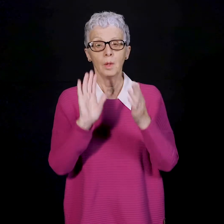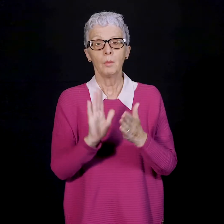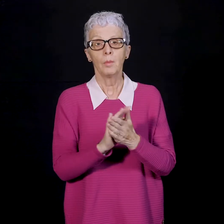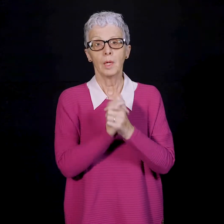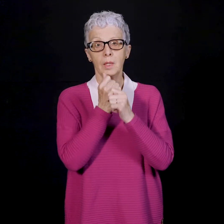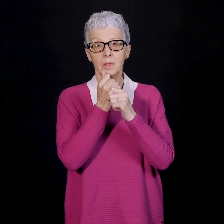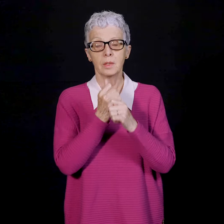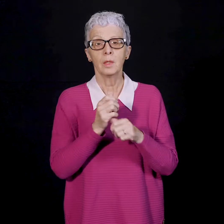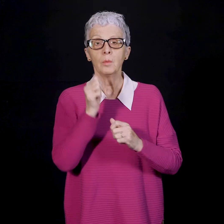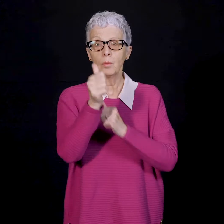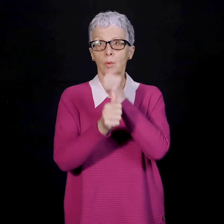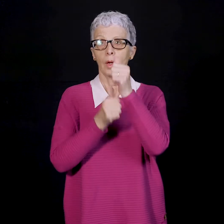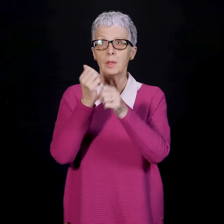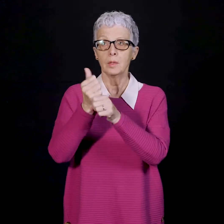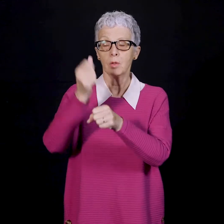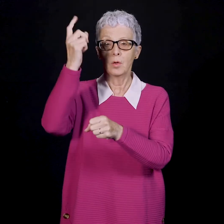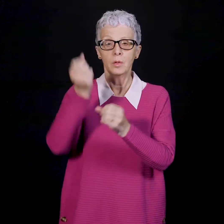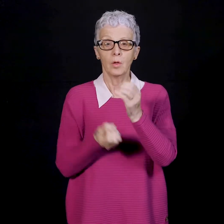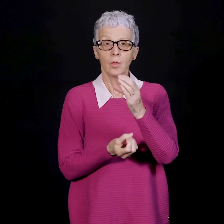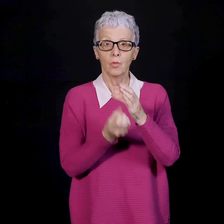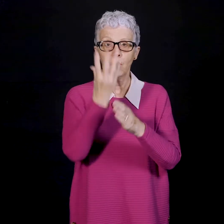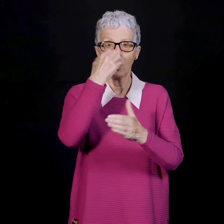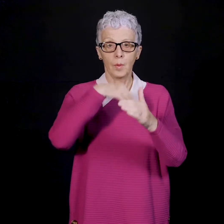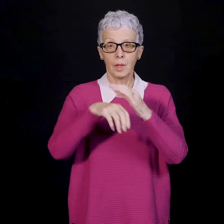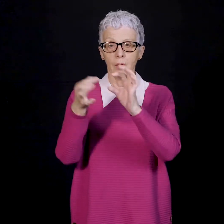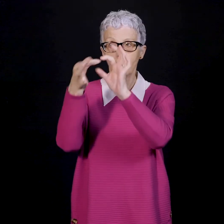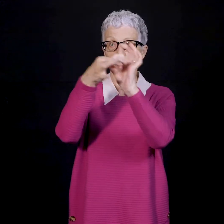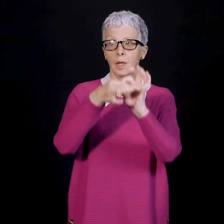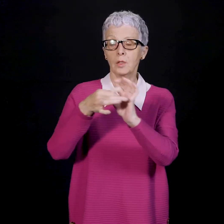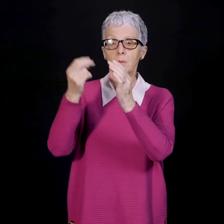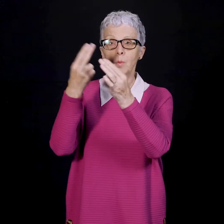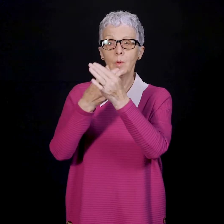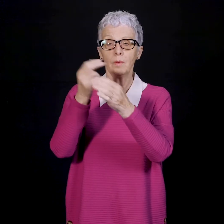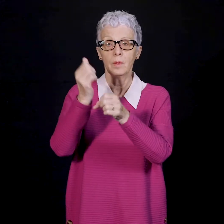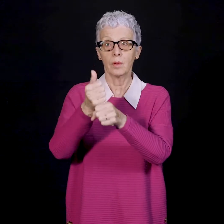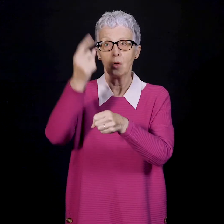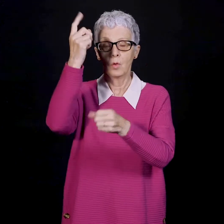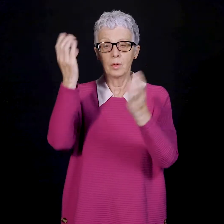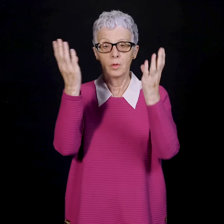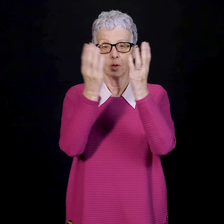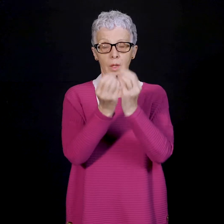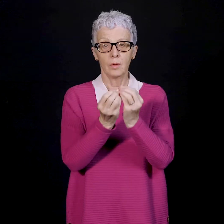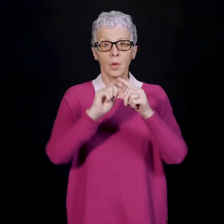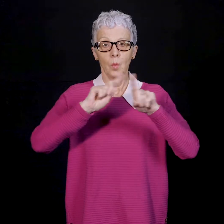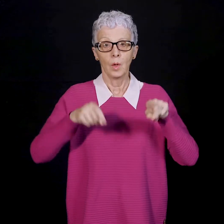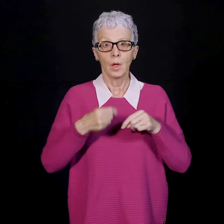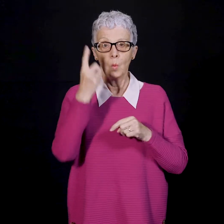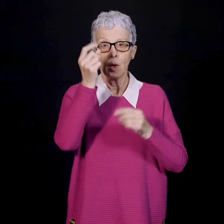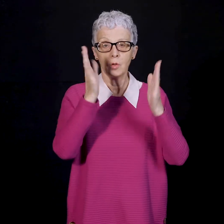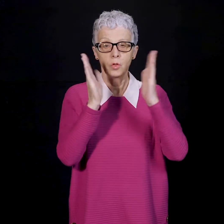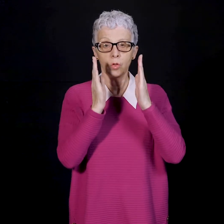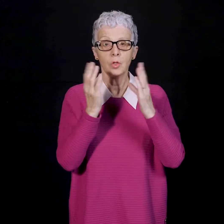with us today to praise God and grow in our relationship with Him together. We're one church,